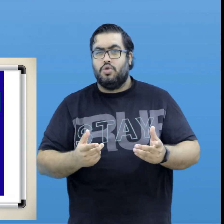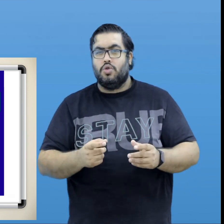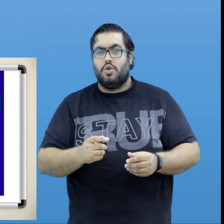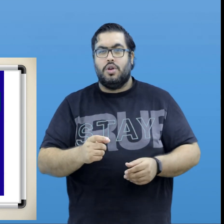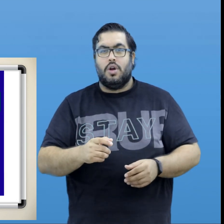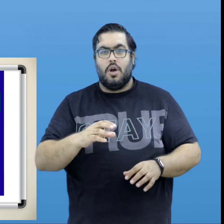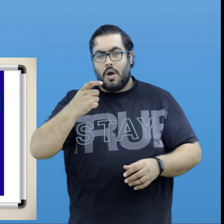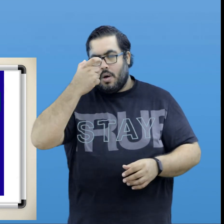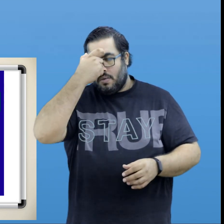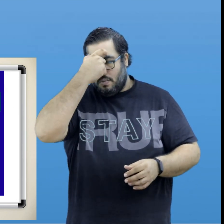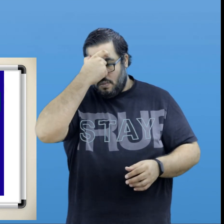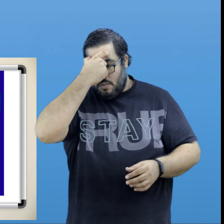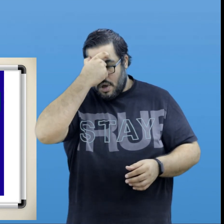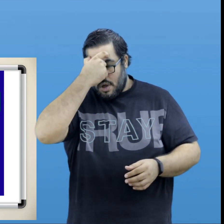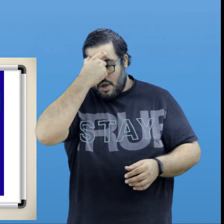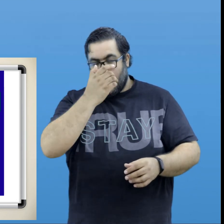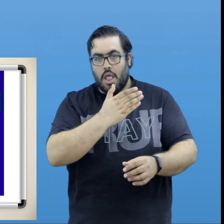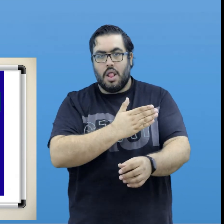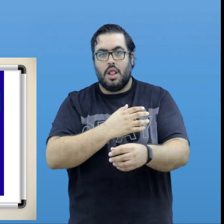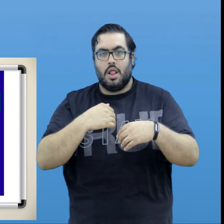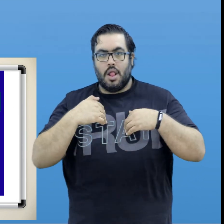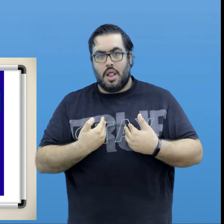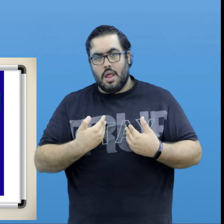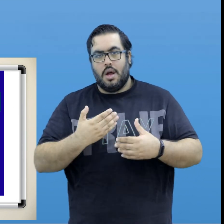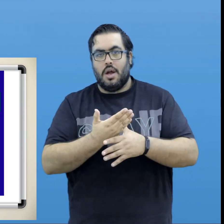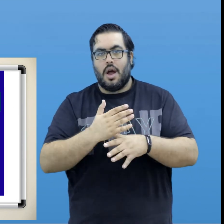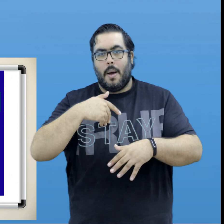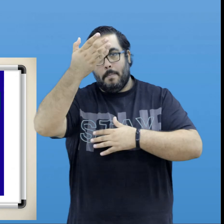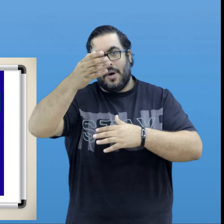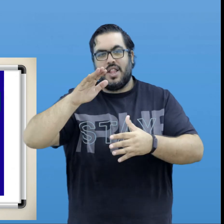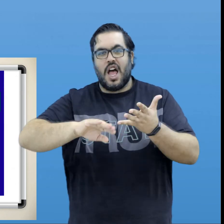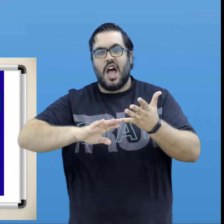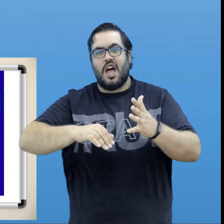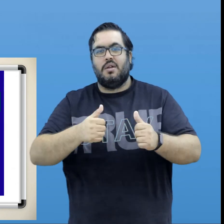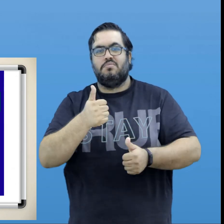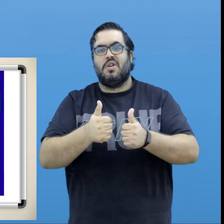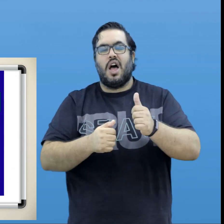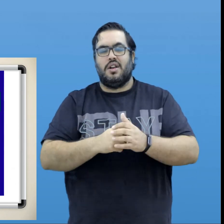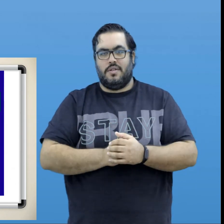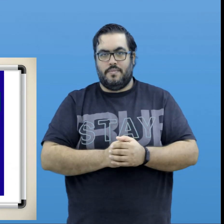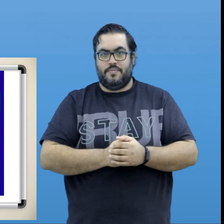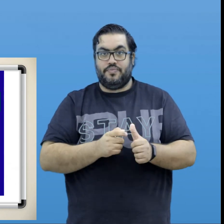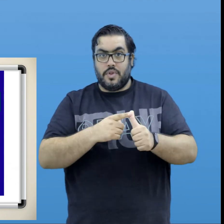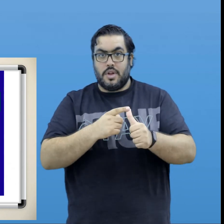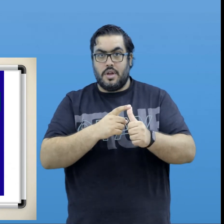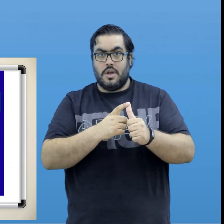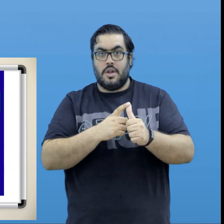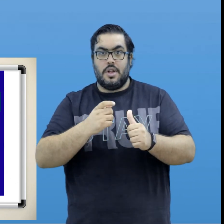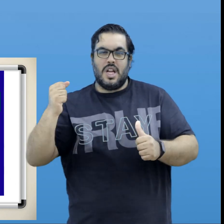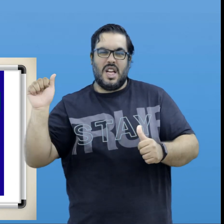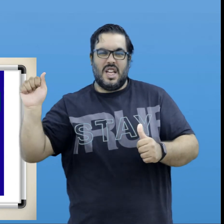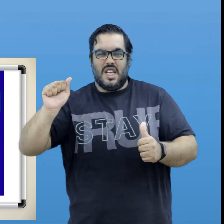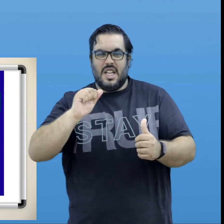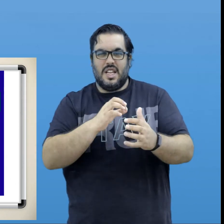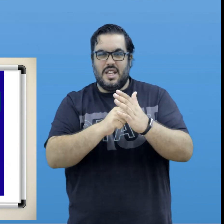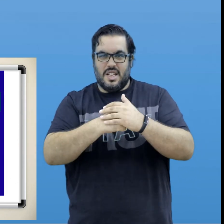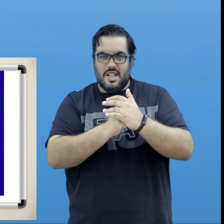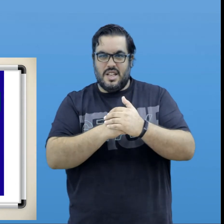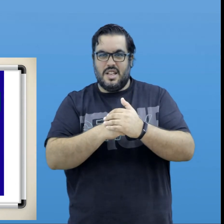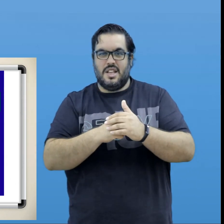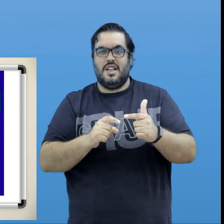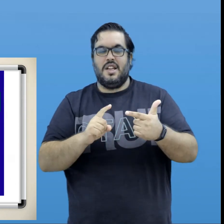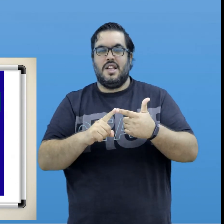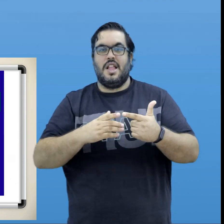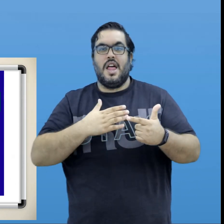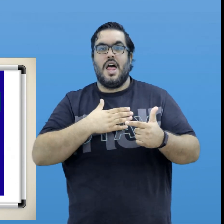weakness, especially after final exams. So what is the answer? Is it arthritis, antioxidants,